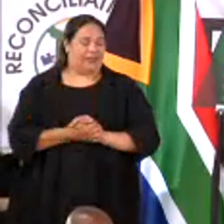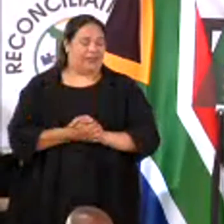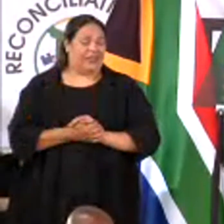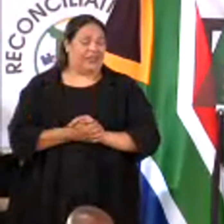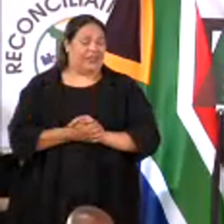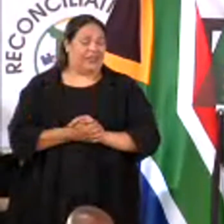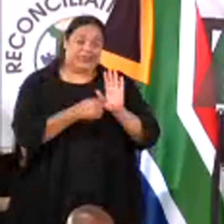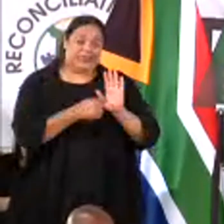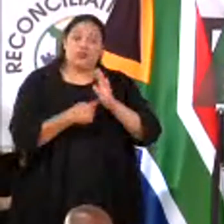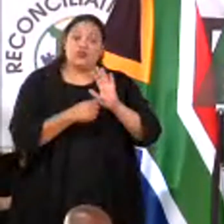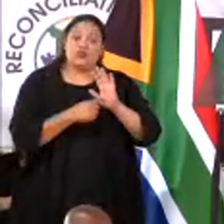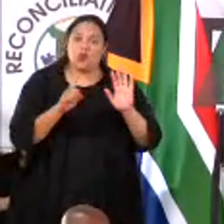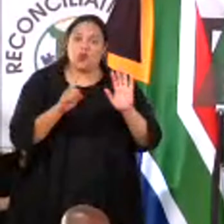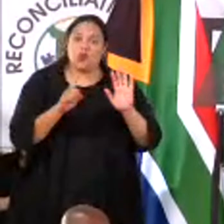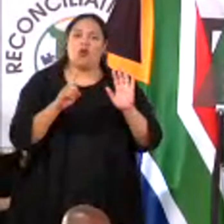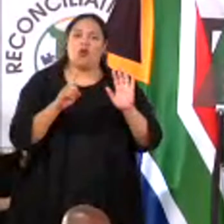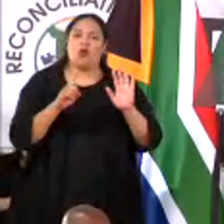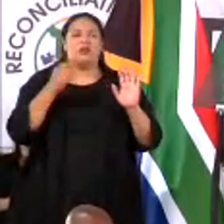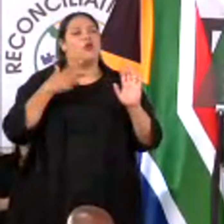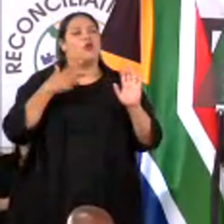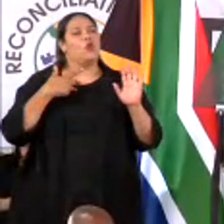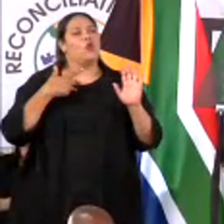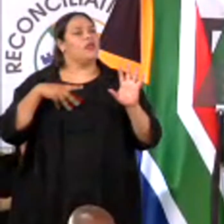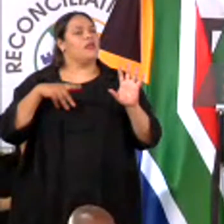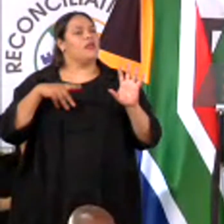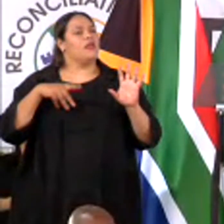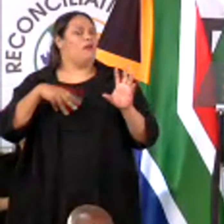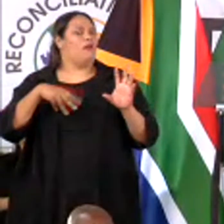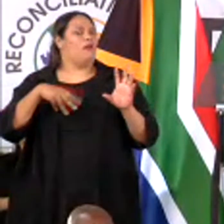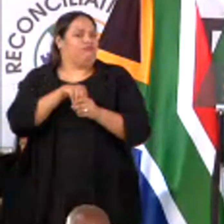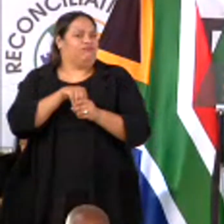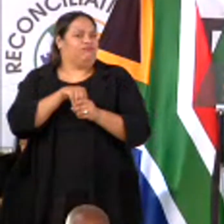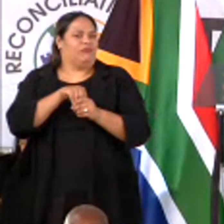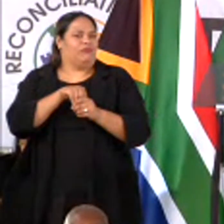this represents a sense of belonging